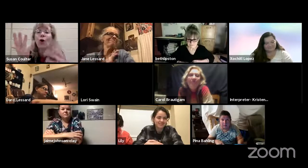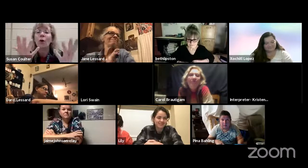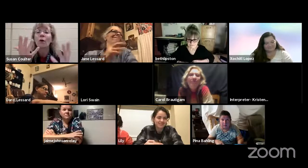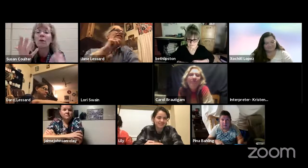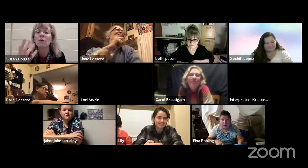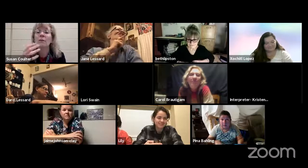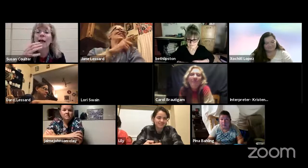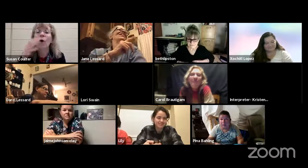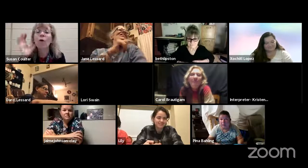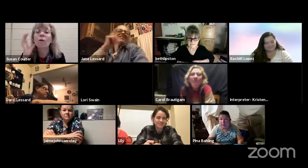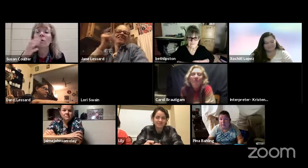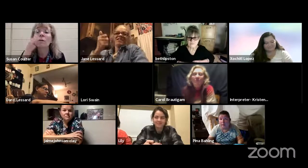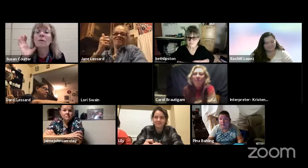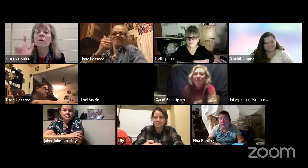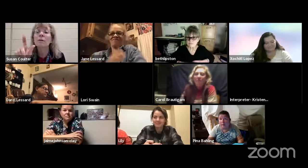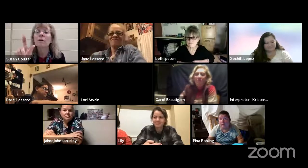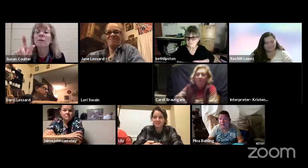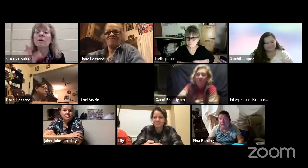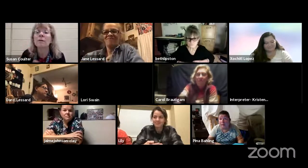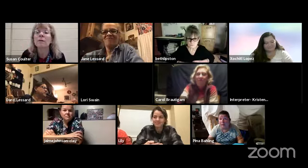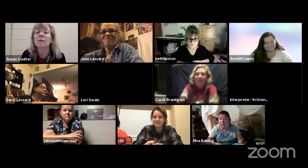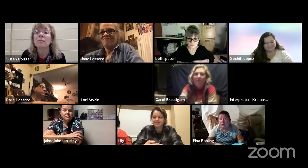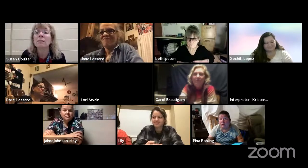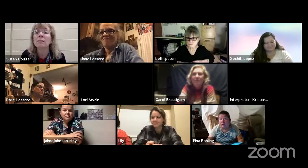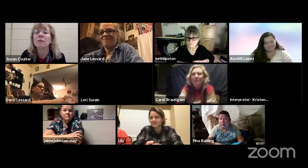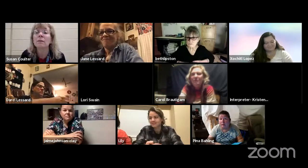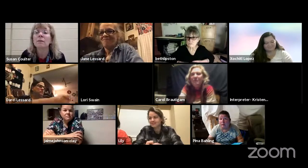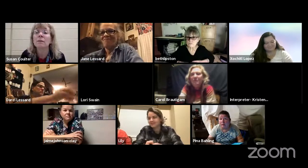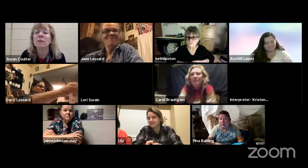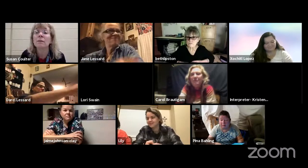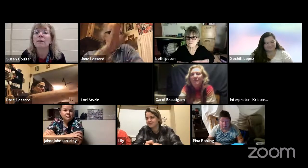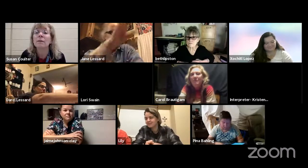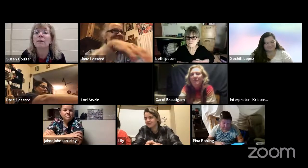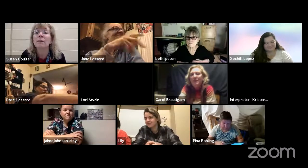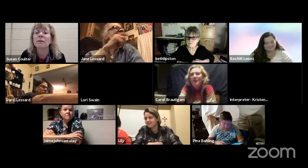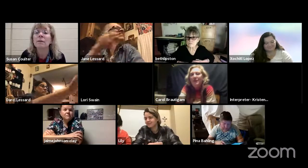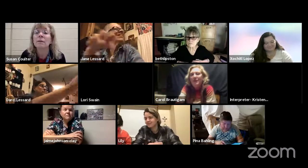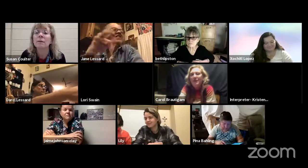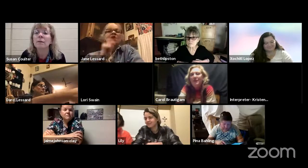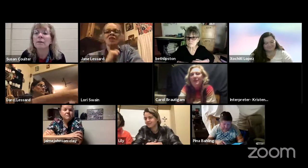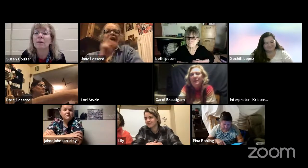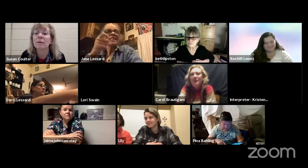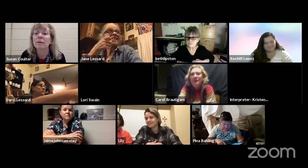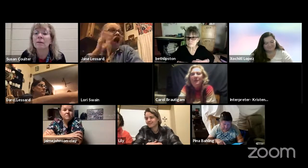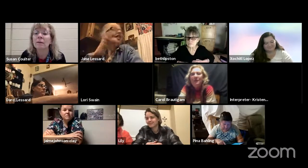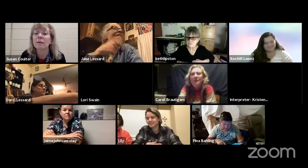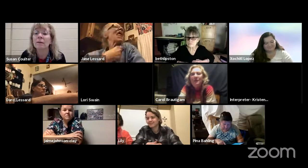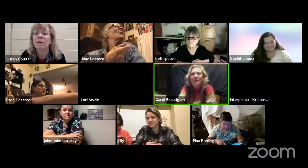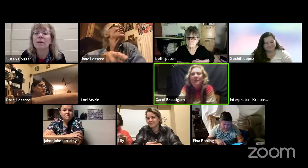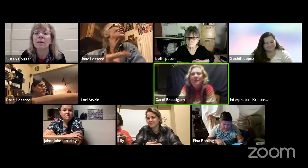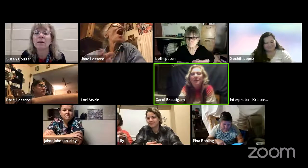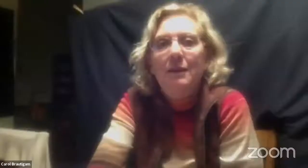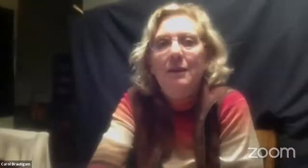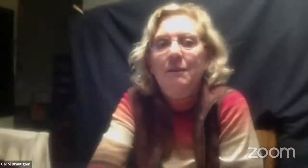Emma and I are holding the emergency station meeting tomorrow upstairs at the store. That's a good idea. But in the meantime,